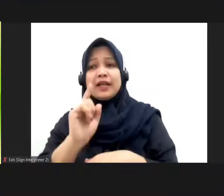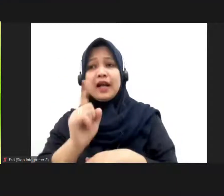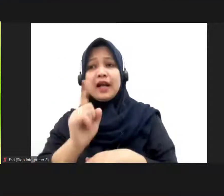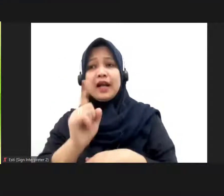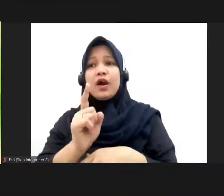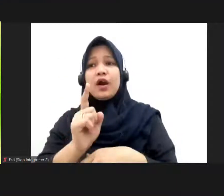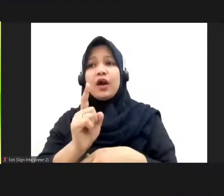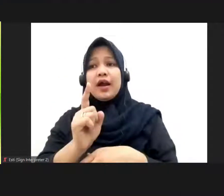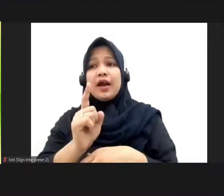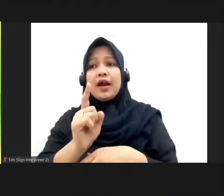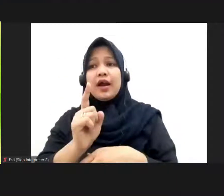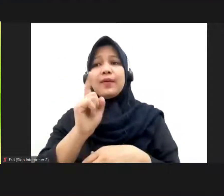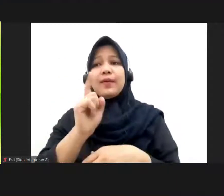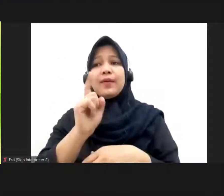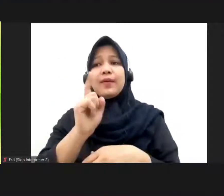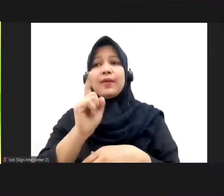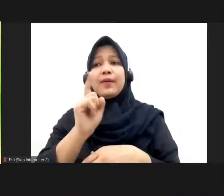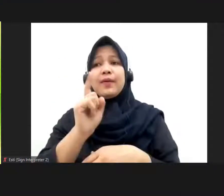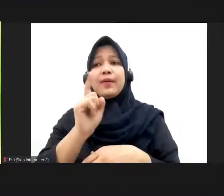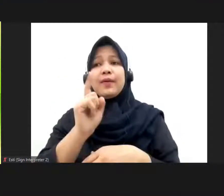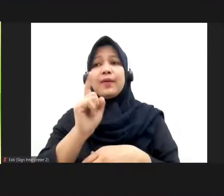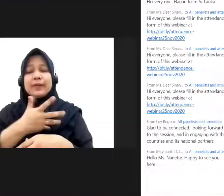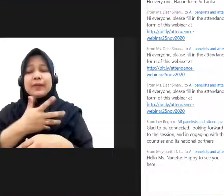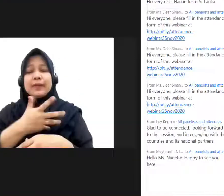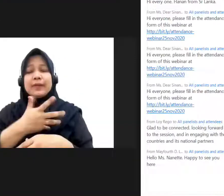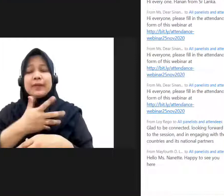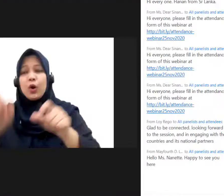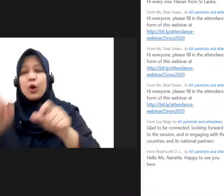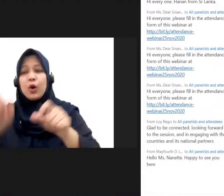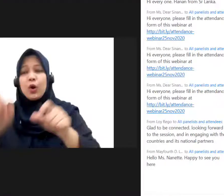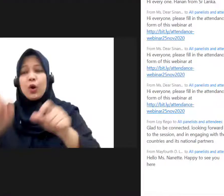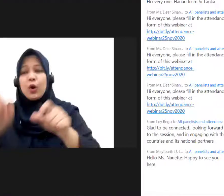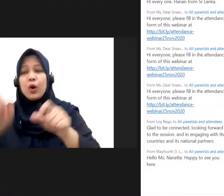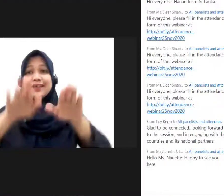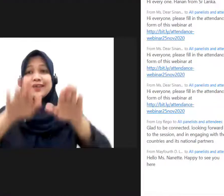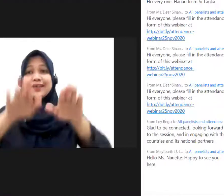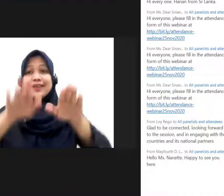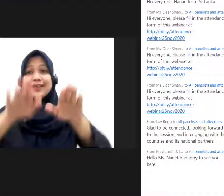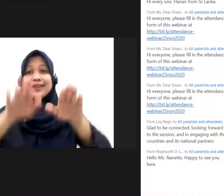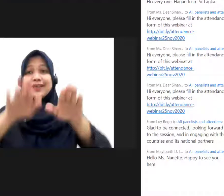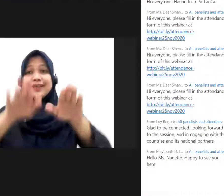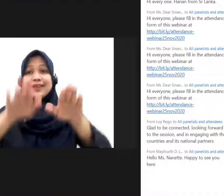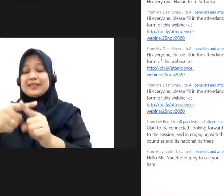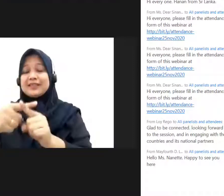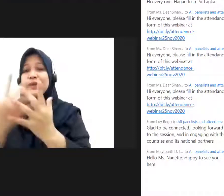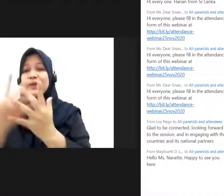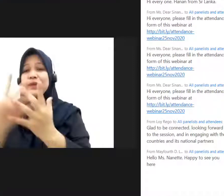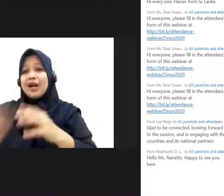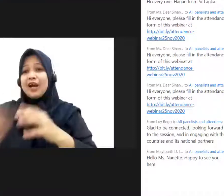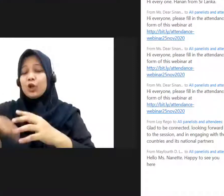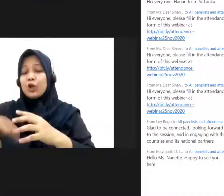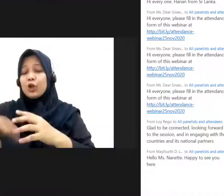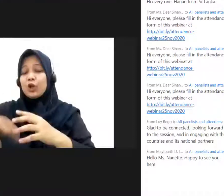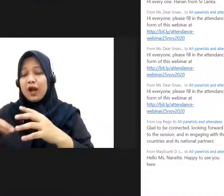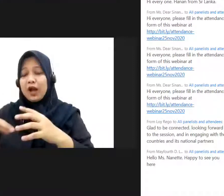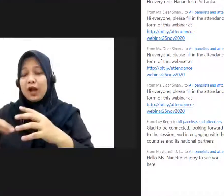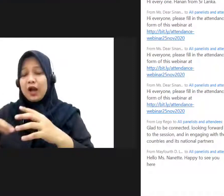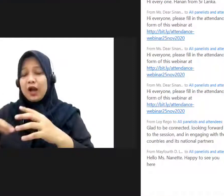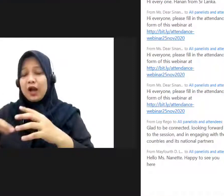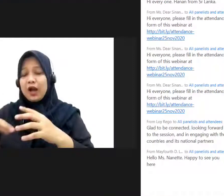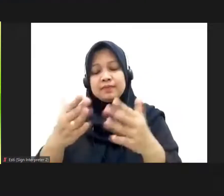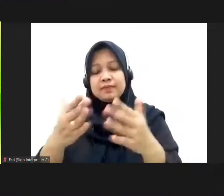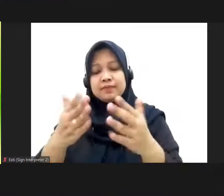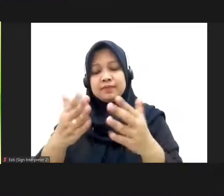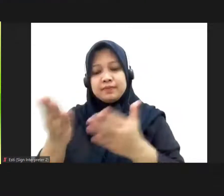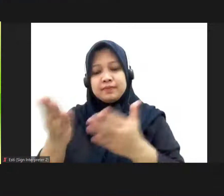the needs of the refugees and the host communities of Cox's Bazar. And lastly, the point that we need to focus on is